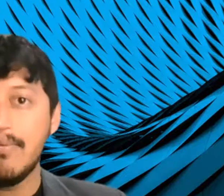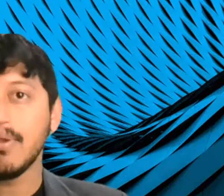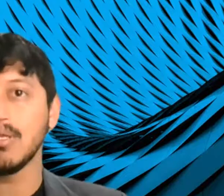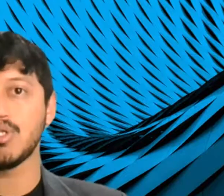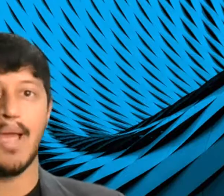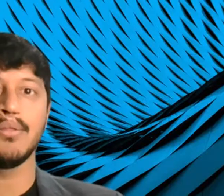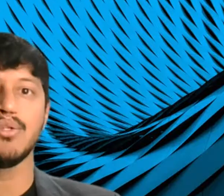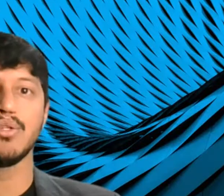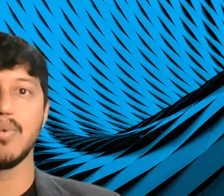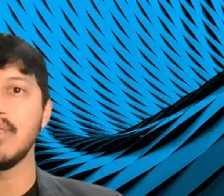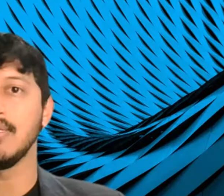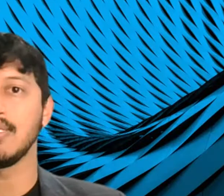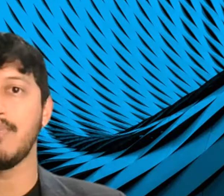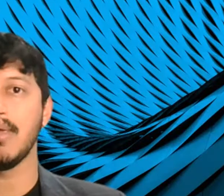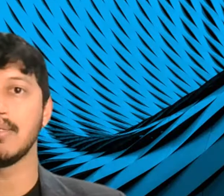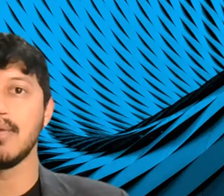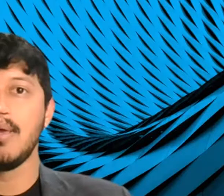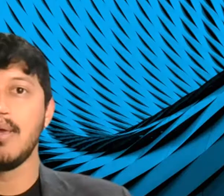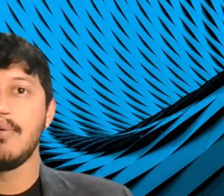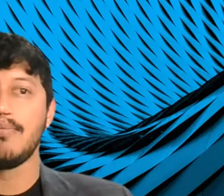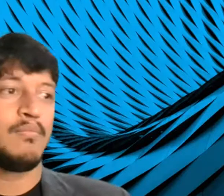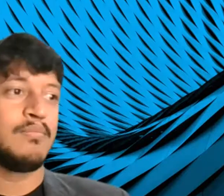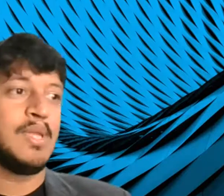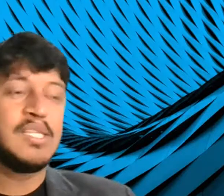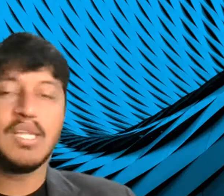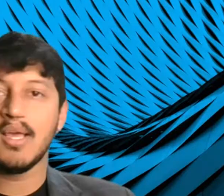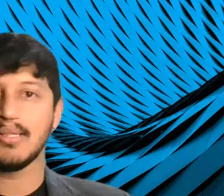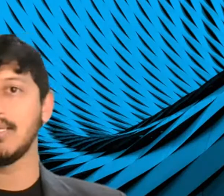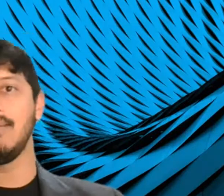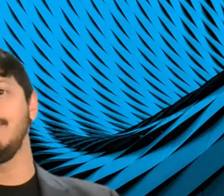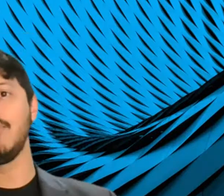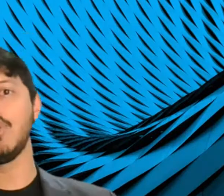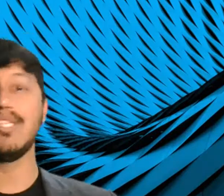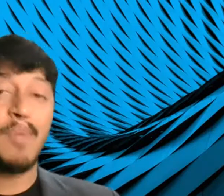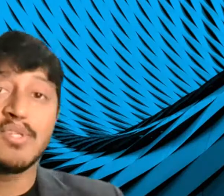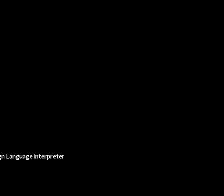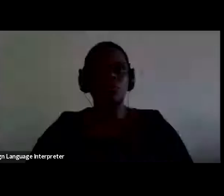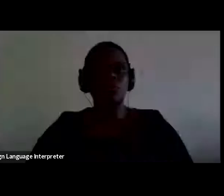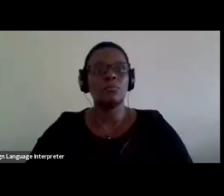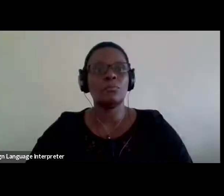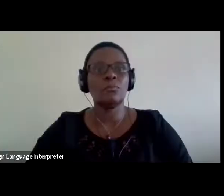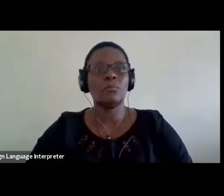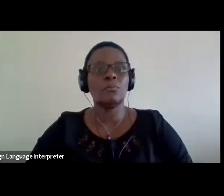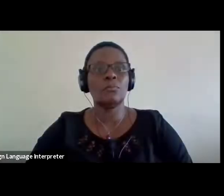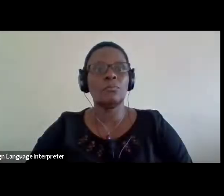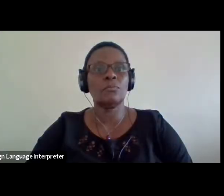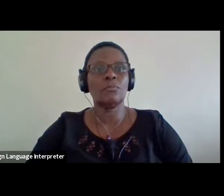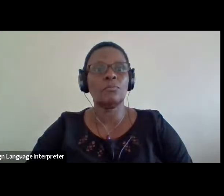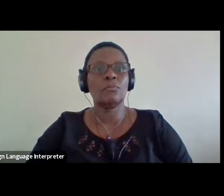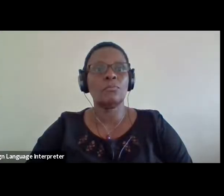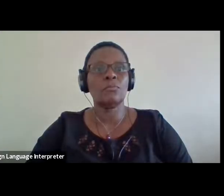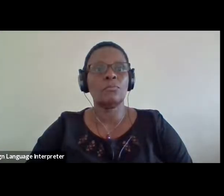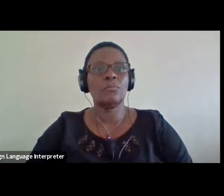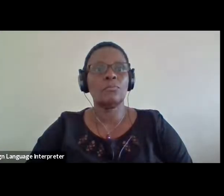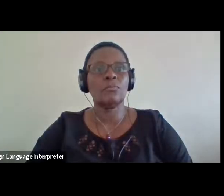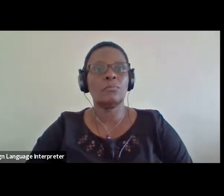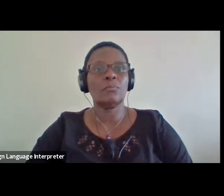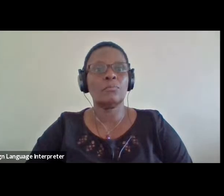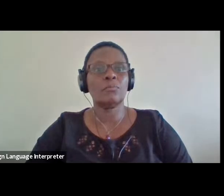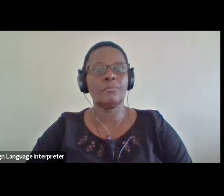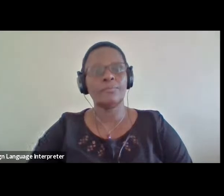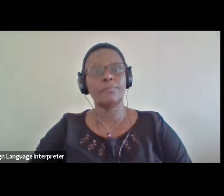are significant challenges within this space, from internet transparency issues to governments and businesses